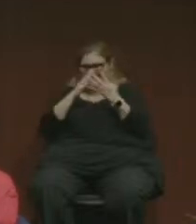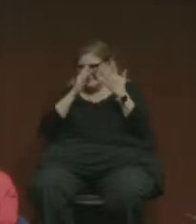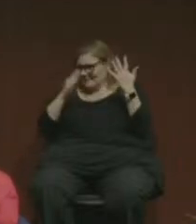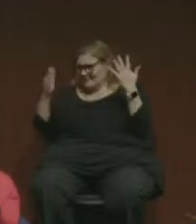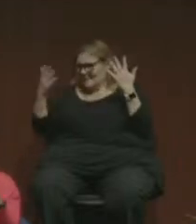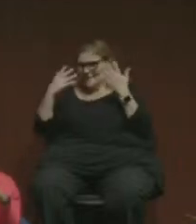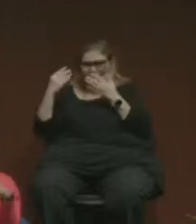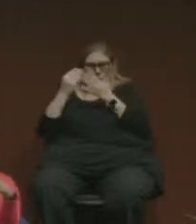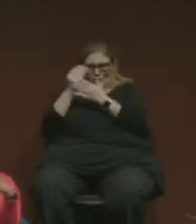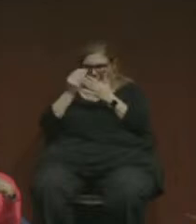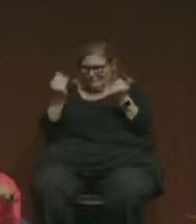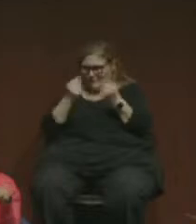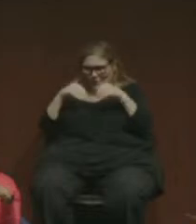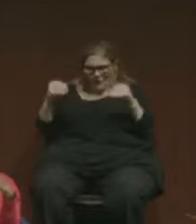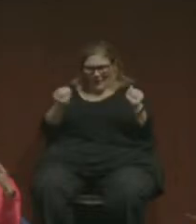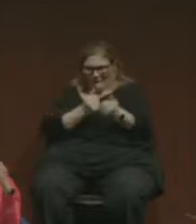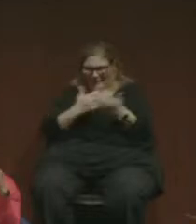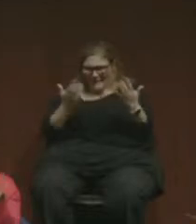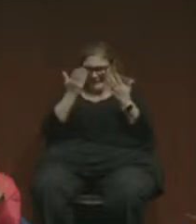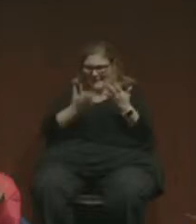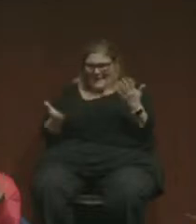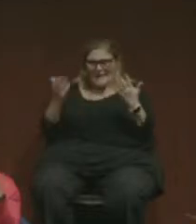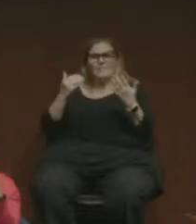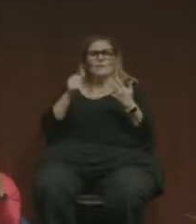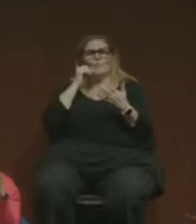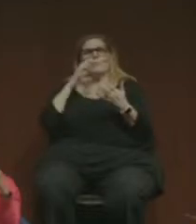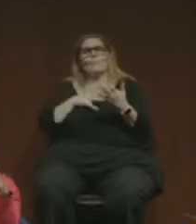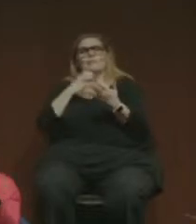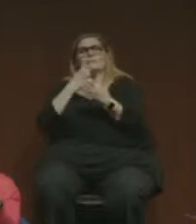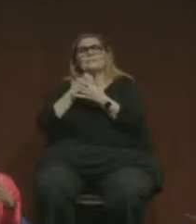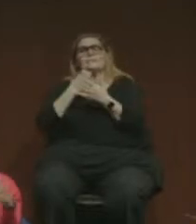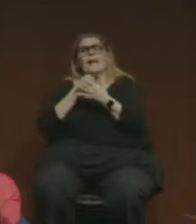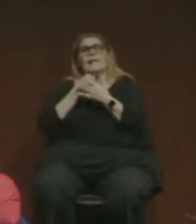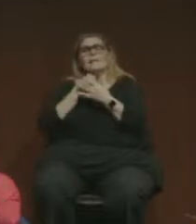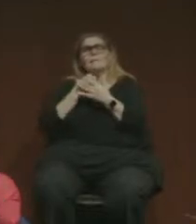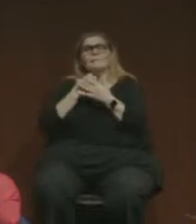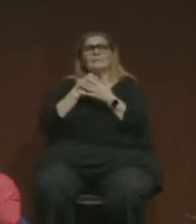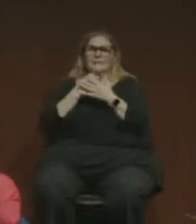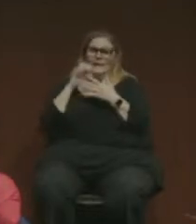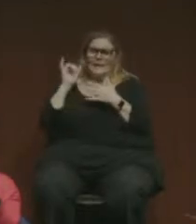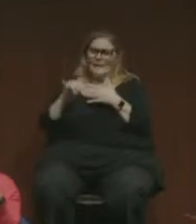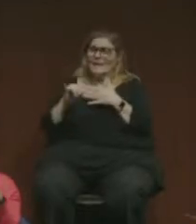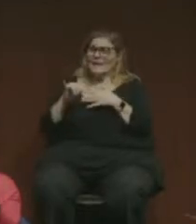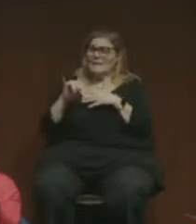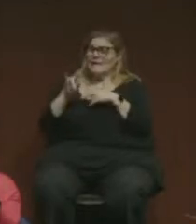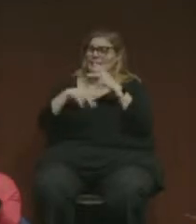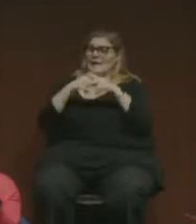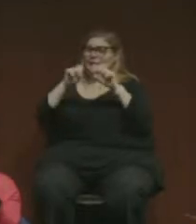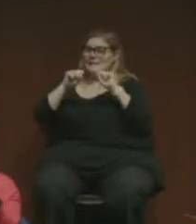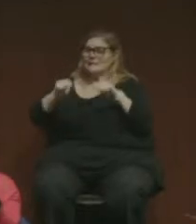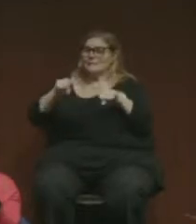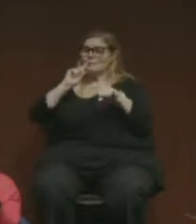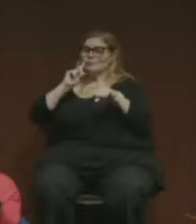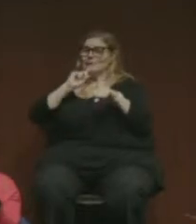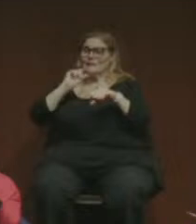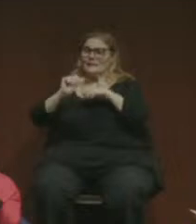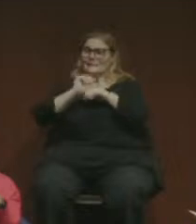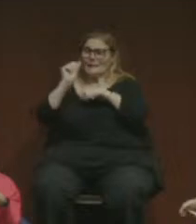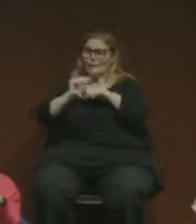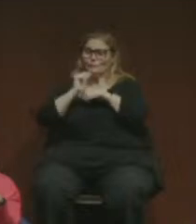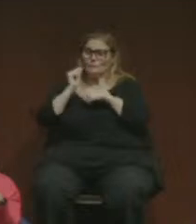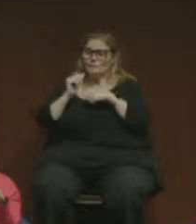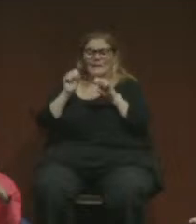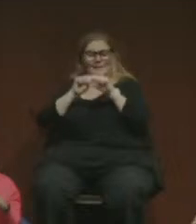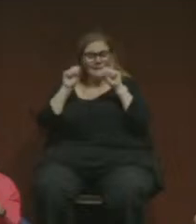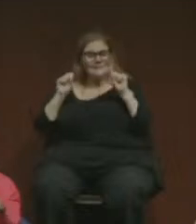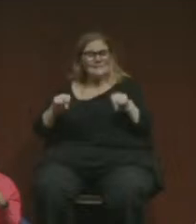shop right here. So, but this idea of women's autonomy in a neo-slavery system is extremely, extremely dangerous. In a